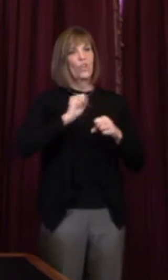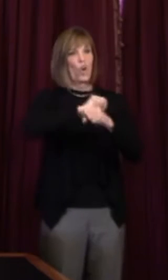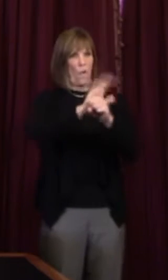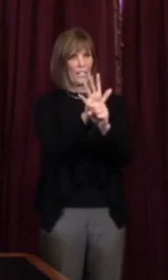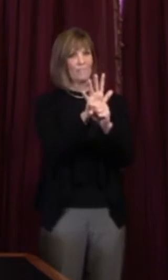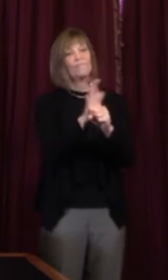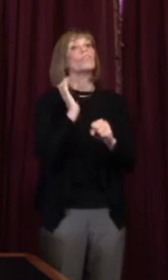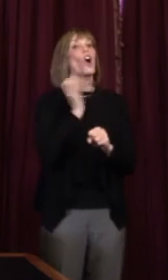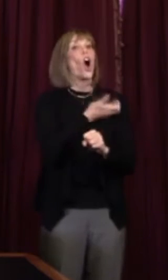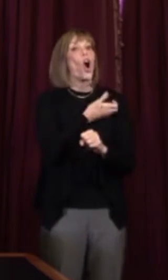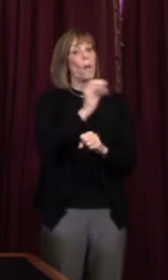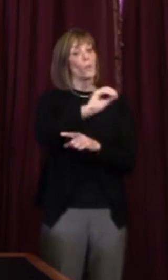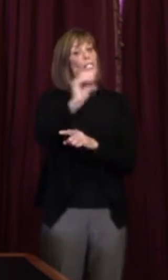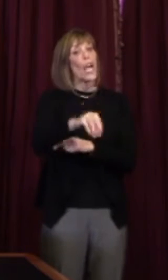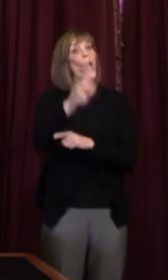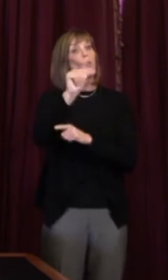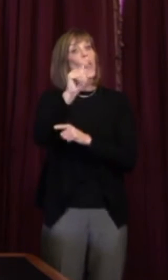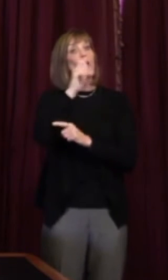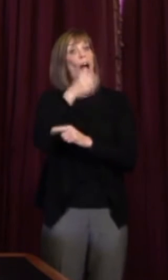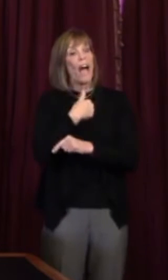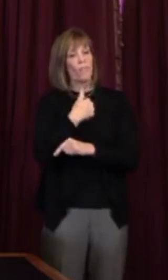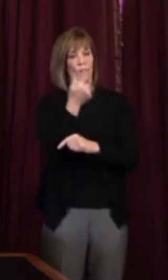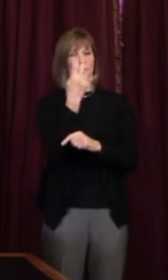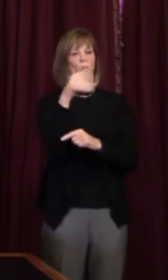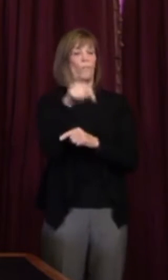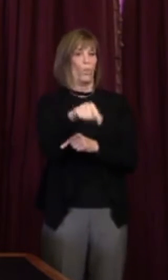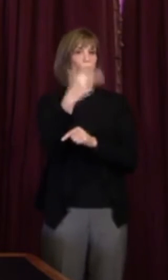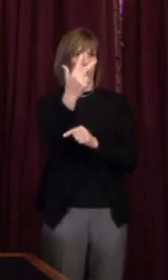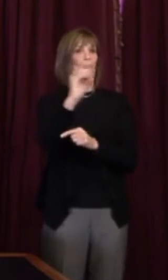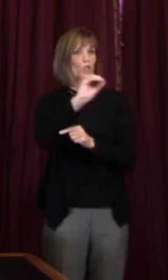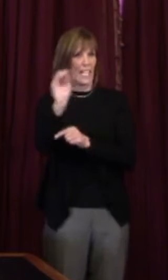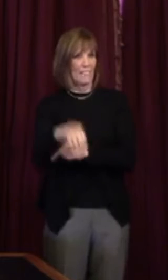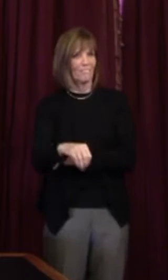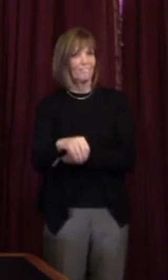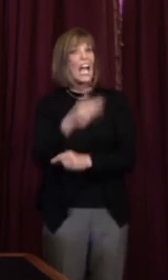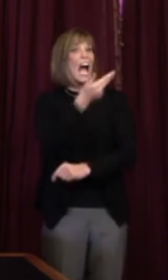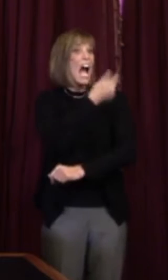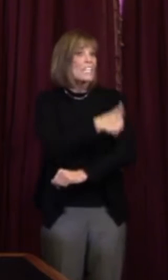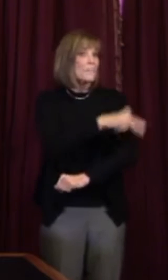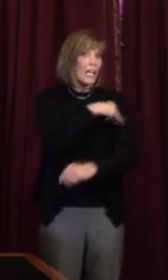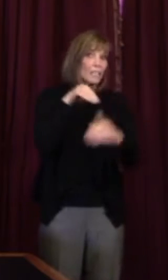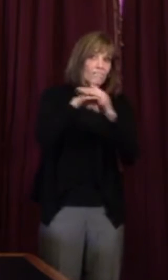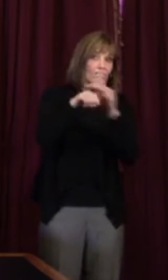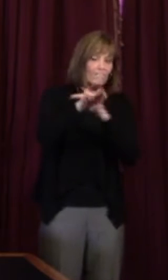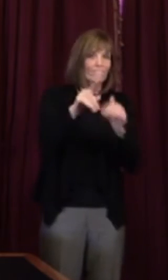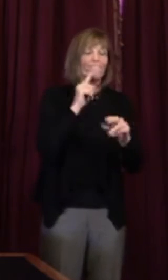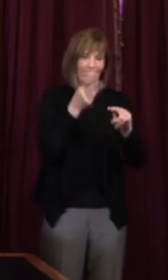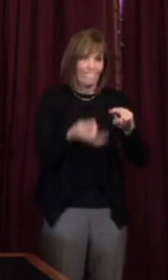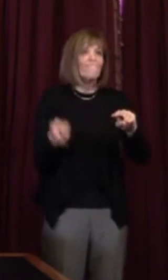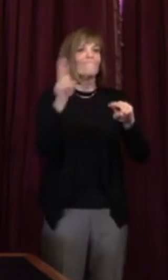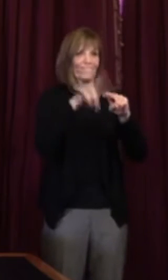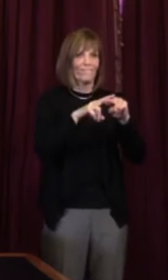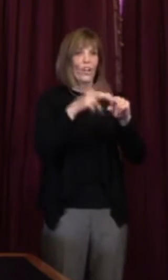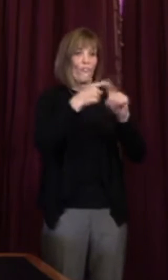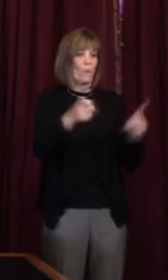statewide positivity rate averaged 14.3%, and hospitalizations increased